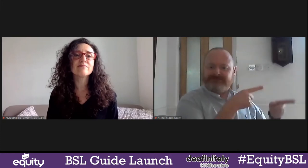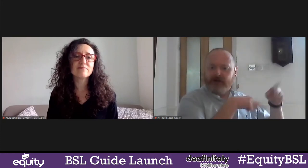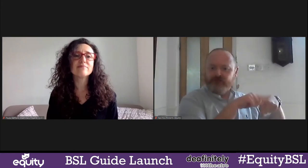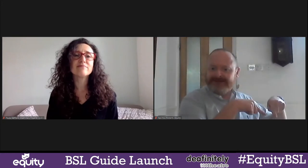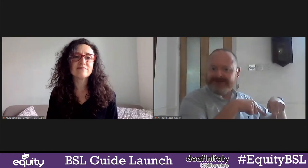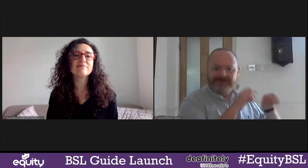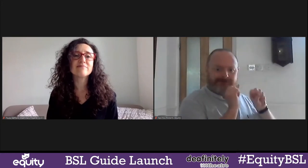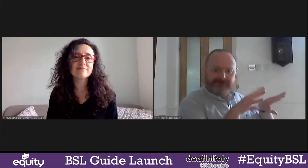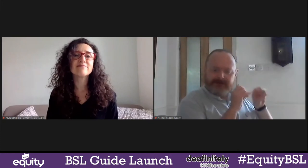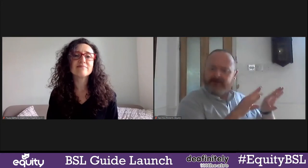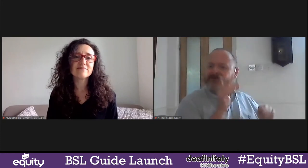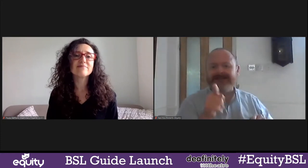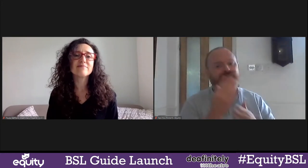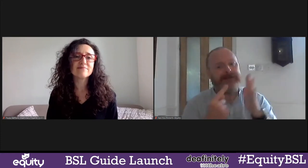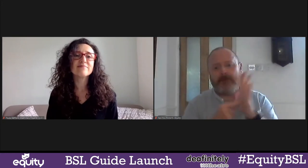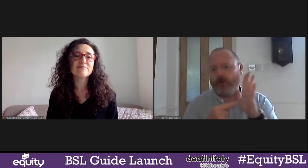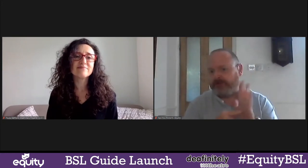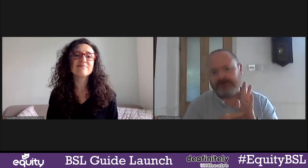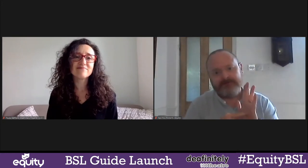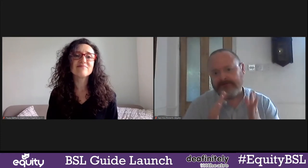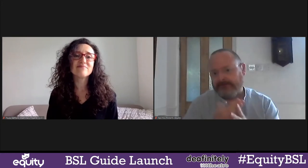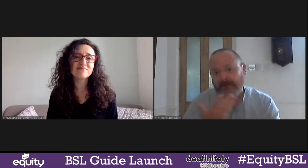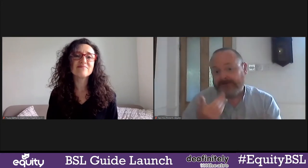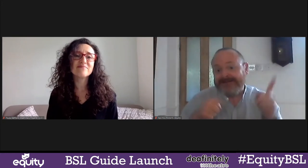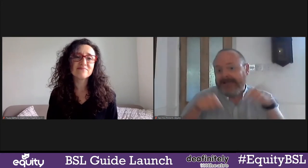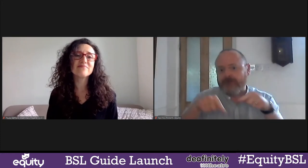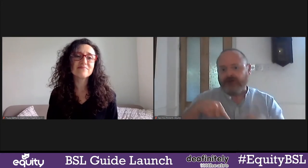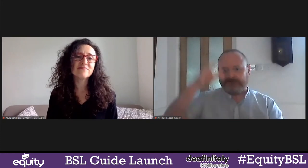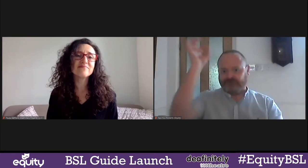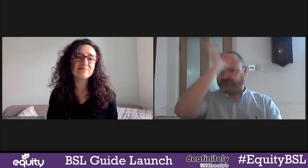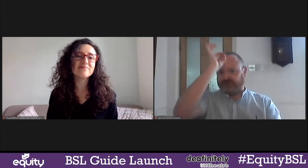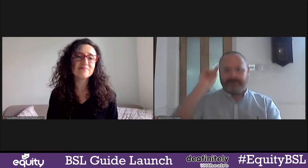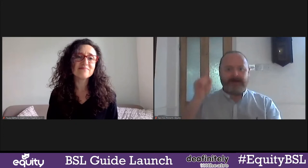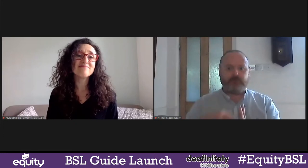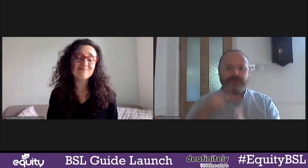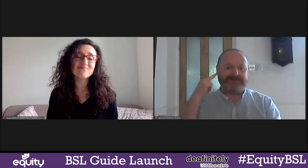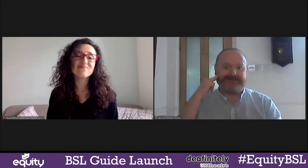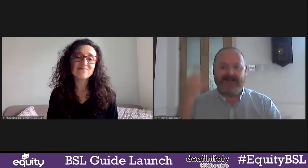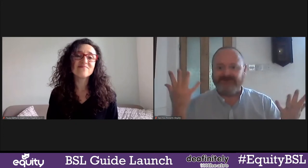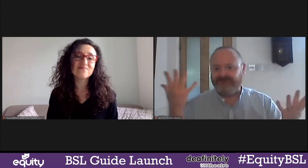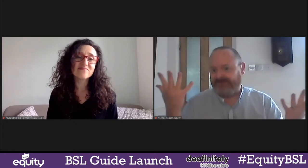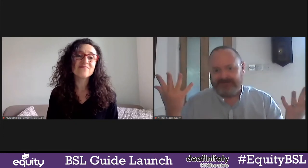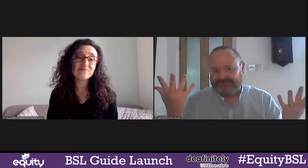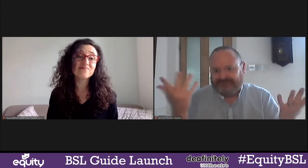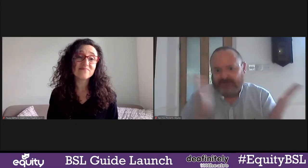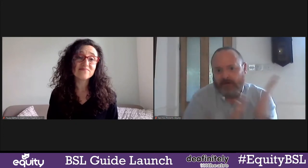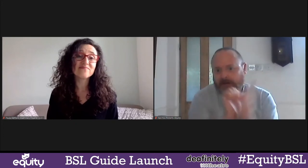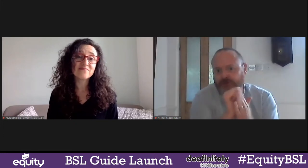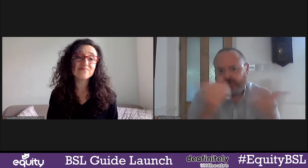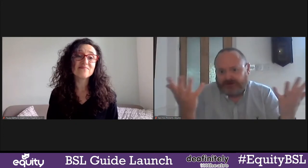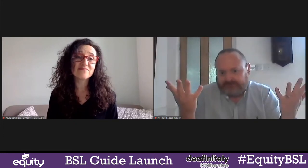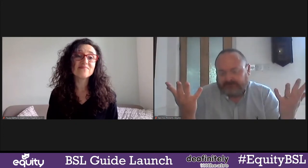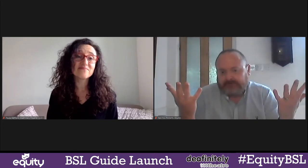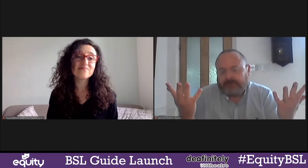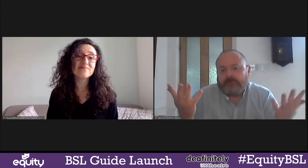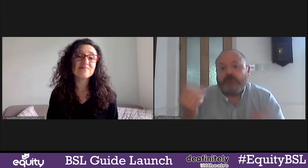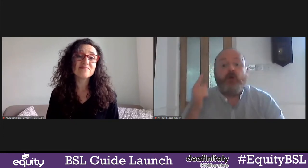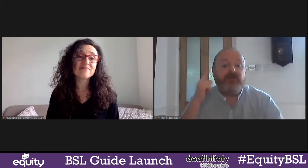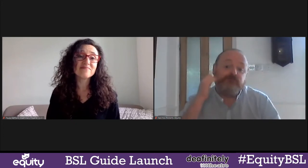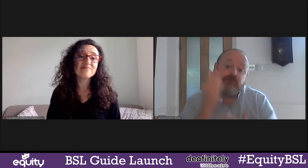assess the level of sign language use and feed that back to the rest of the creative team. You know, many directors are not skilled